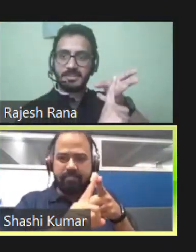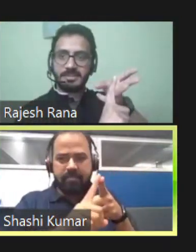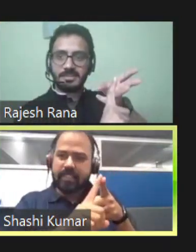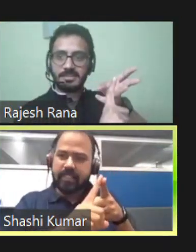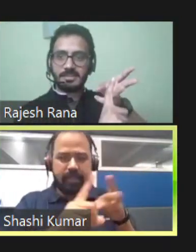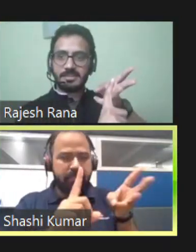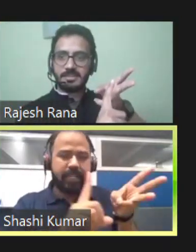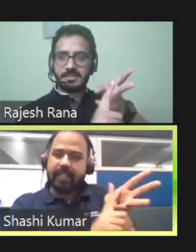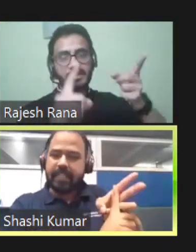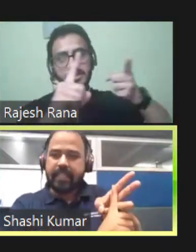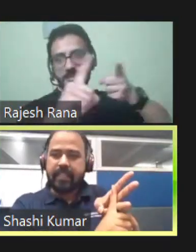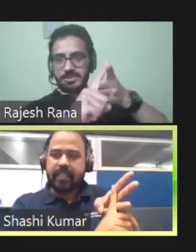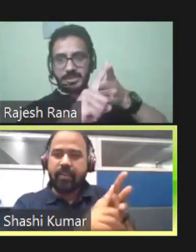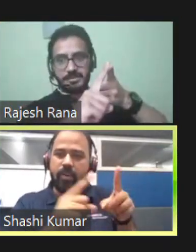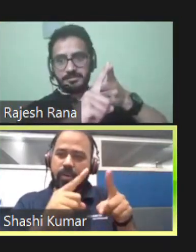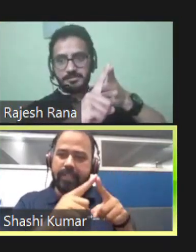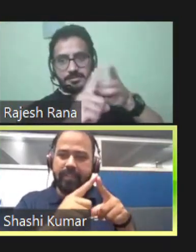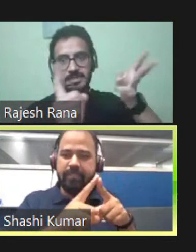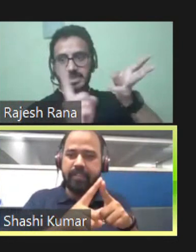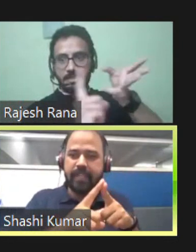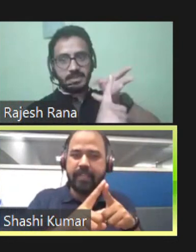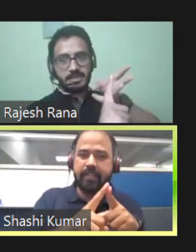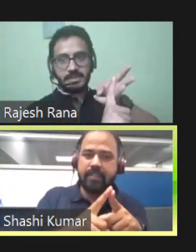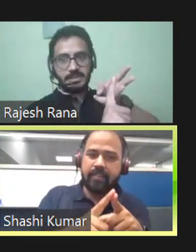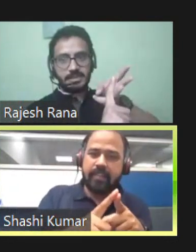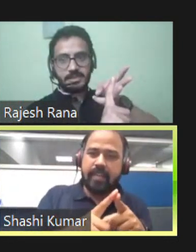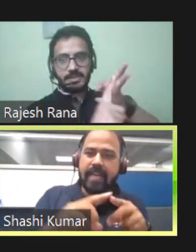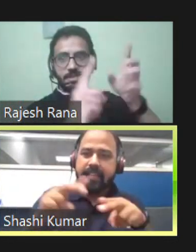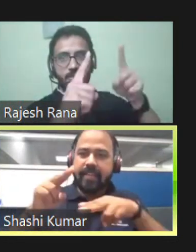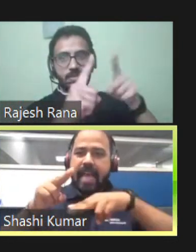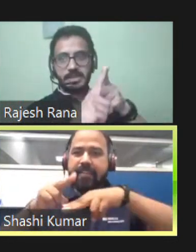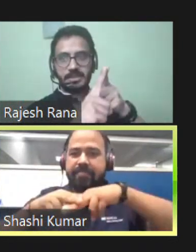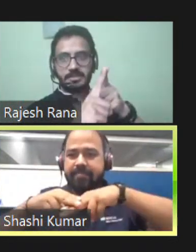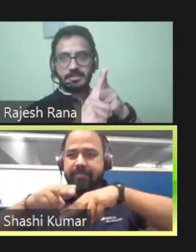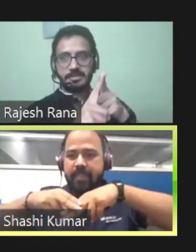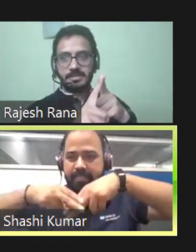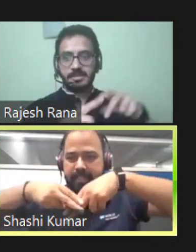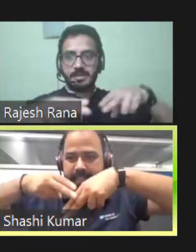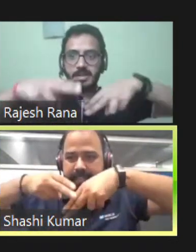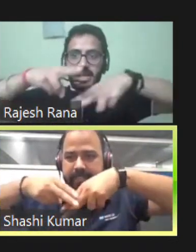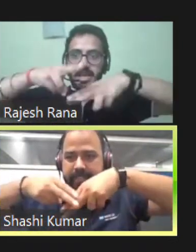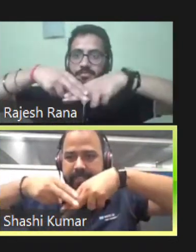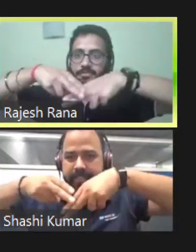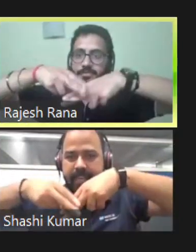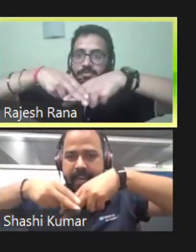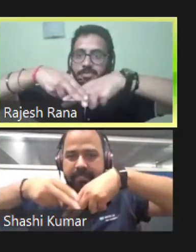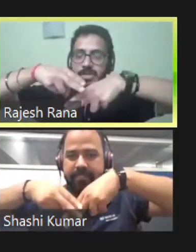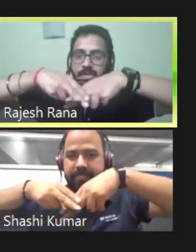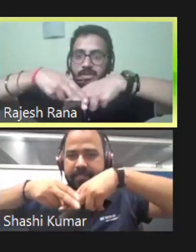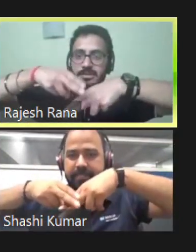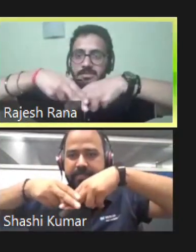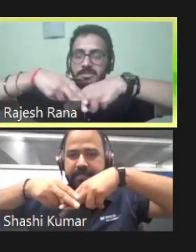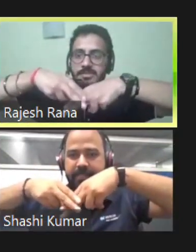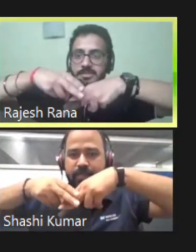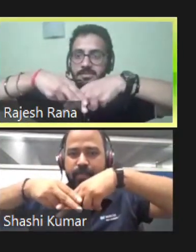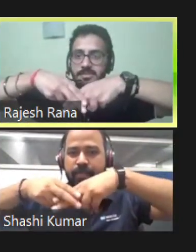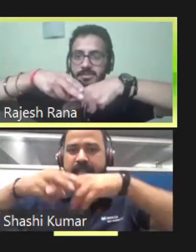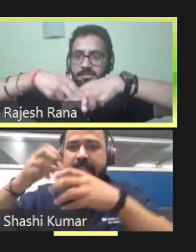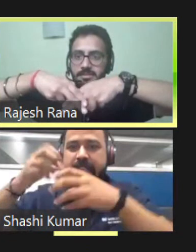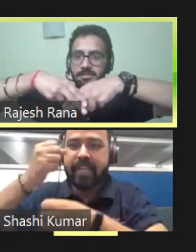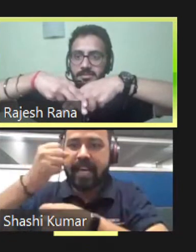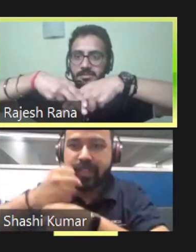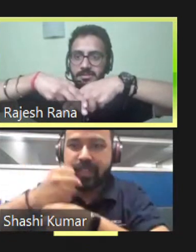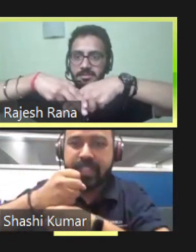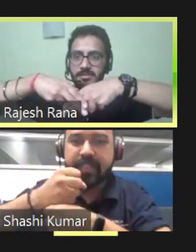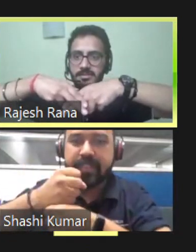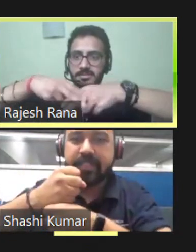E. It's the same, right? E or E, right? And then F. F is like this. F. Then